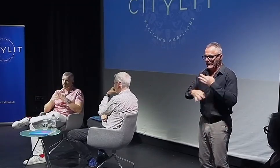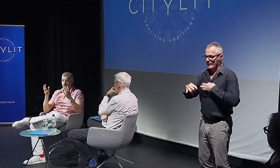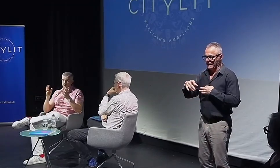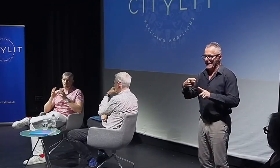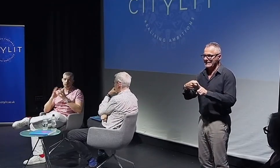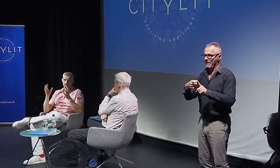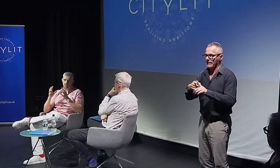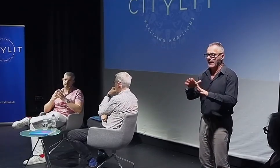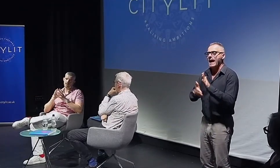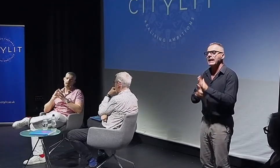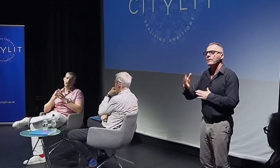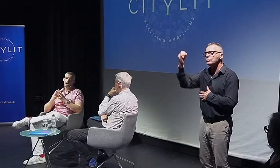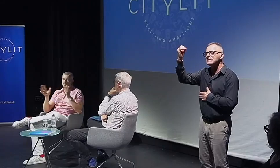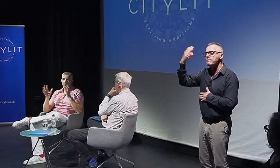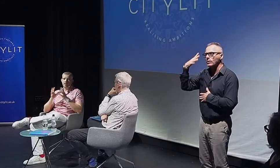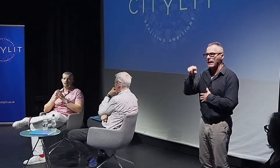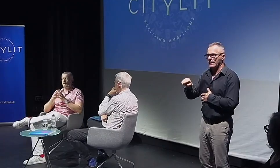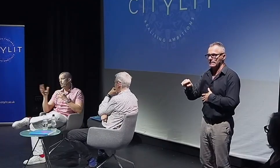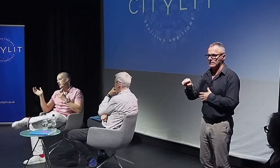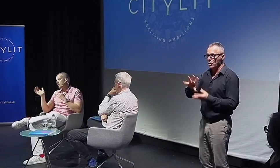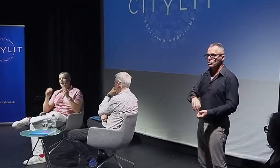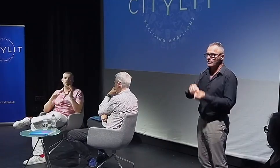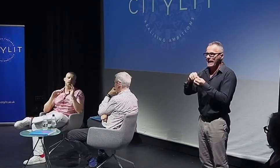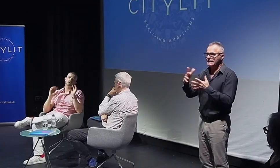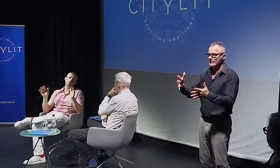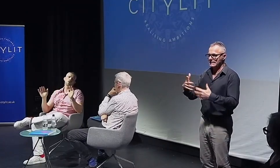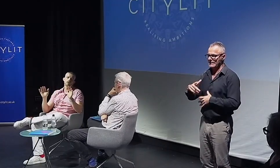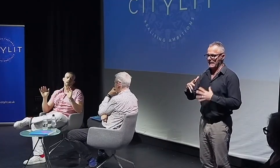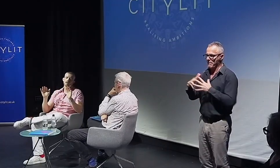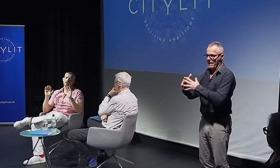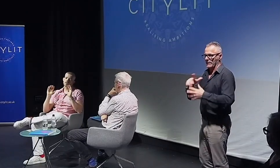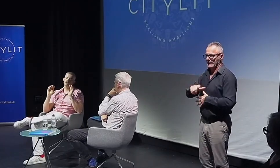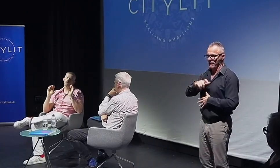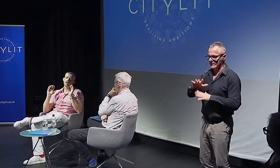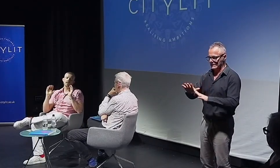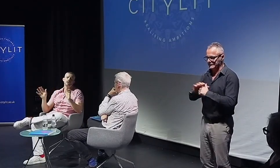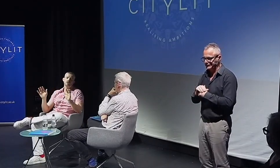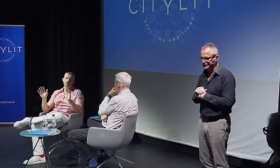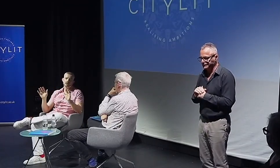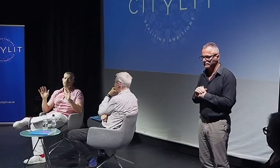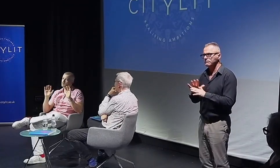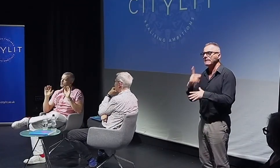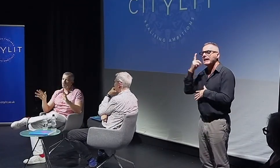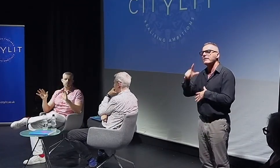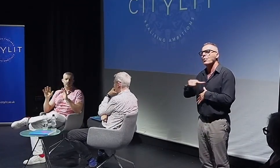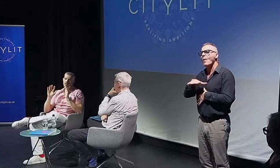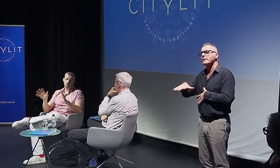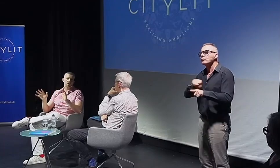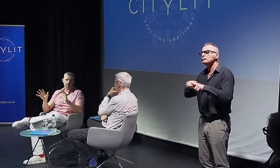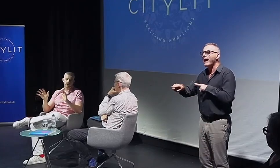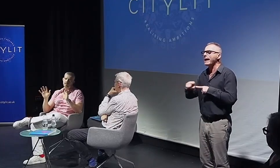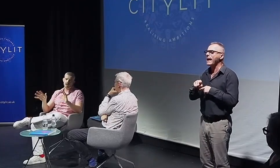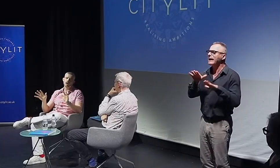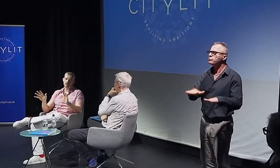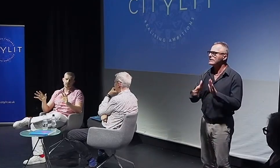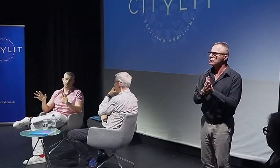and audition and put things on tape. And I did it all American. I walked out and I went back in and I went, you know what? Let me just do one in English. Let me just do a British one because they're going to